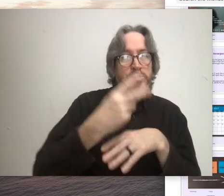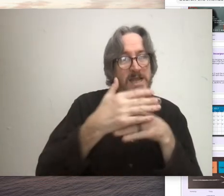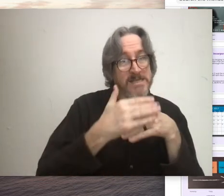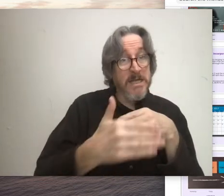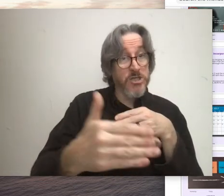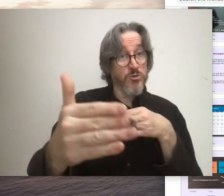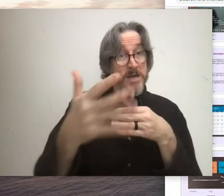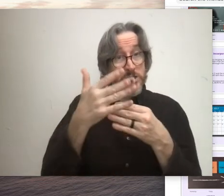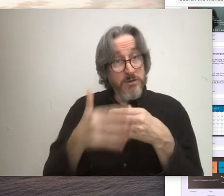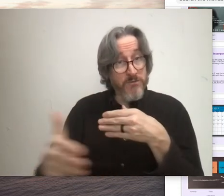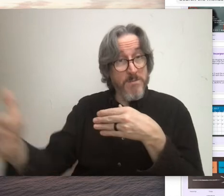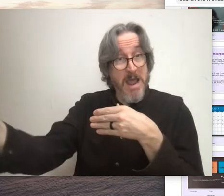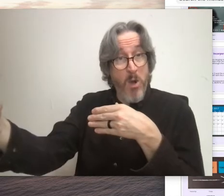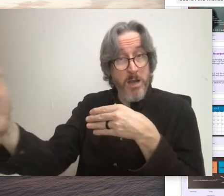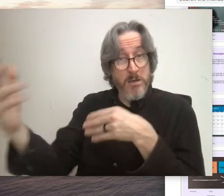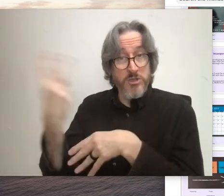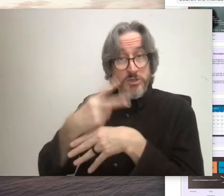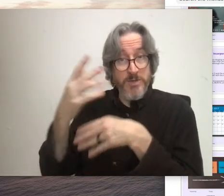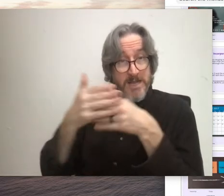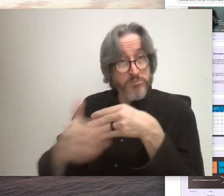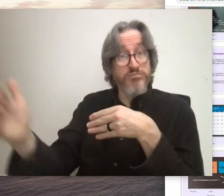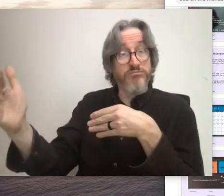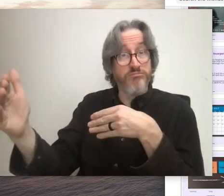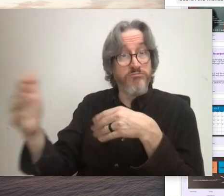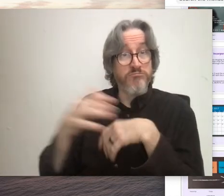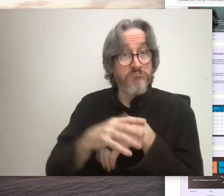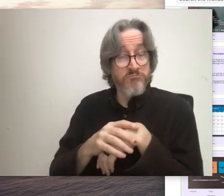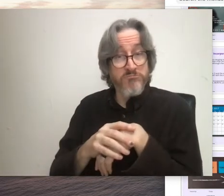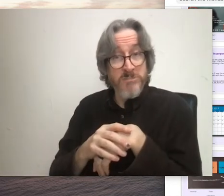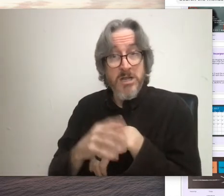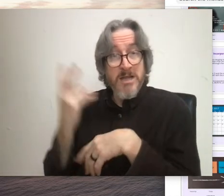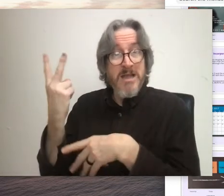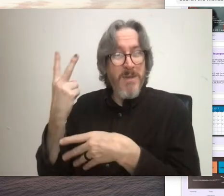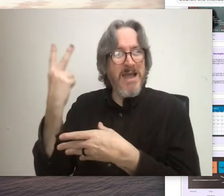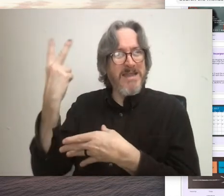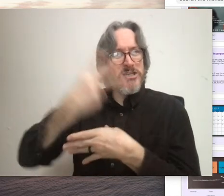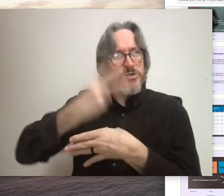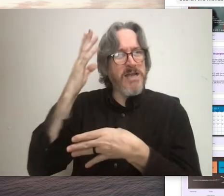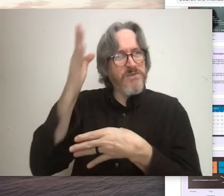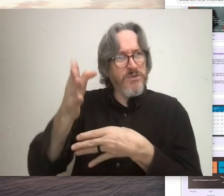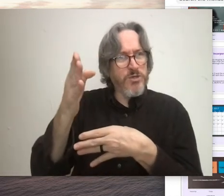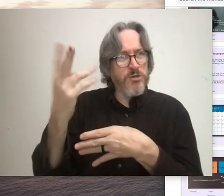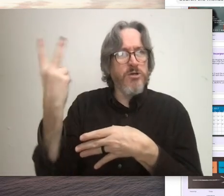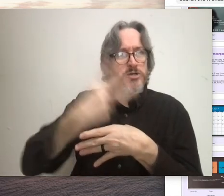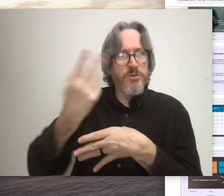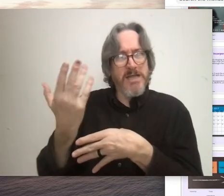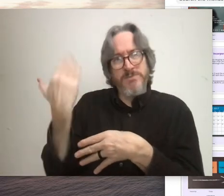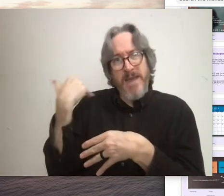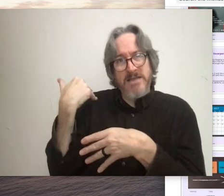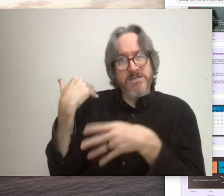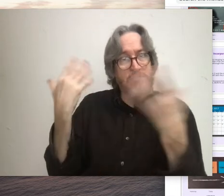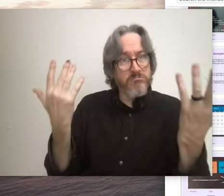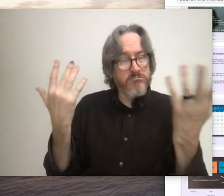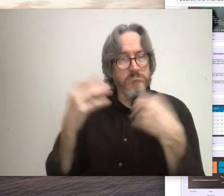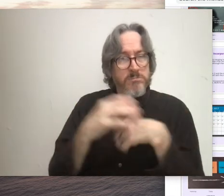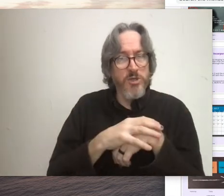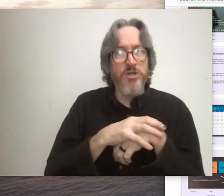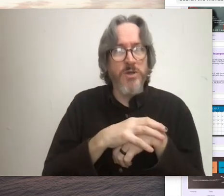2 days duration from now on, 2 days. I think 2 days future, 2 days